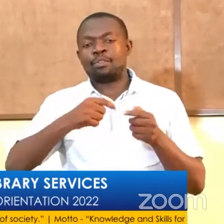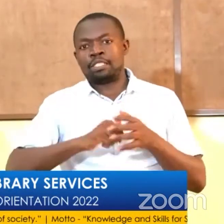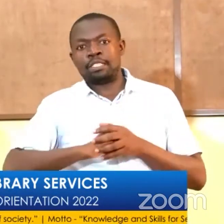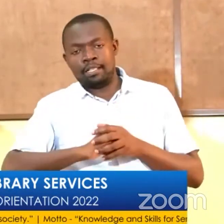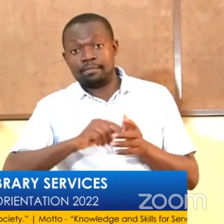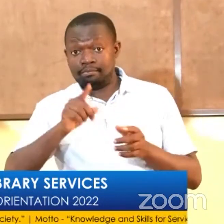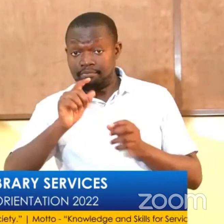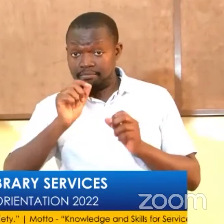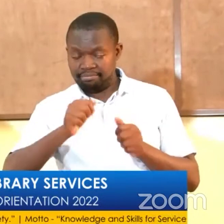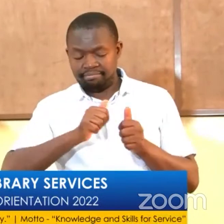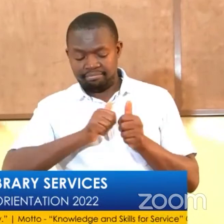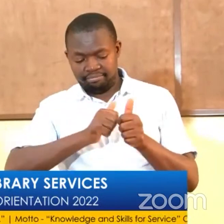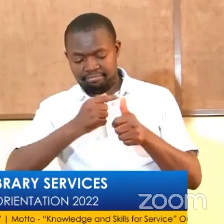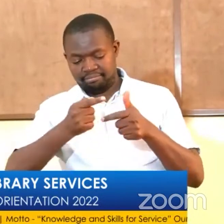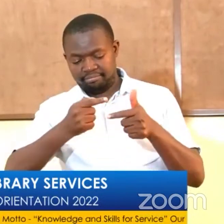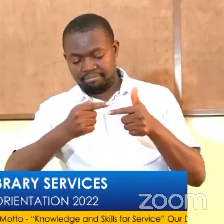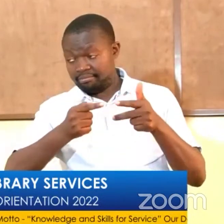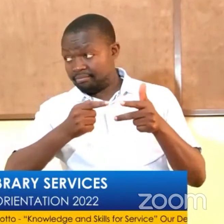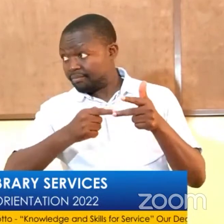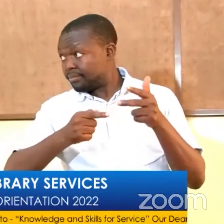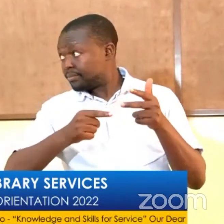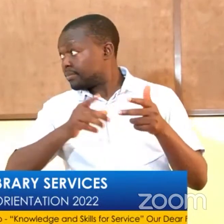follow. Dr. Bule,